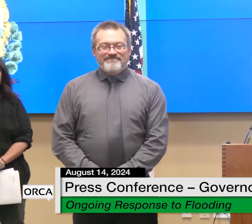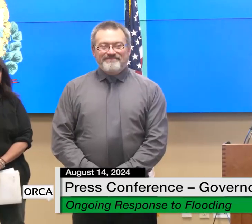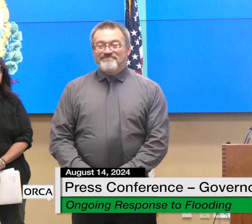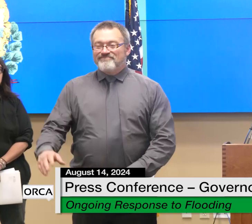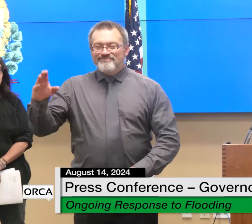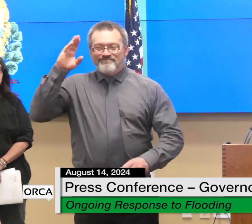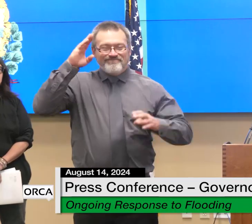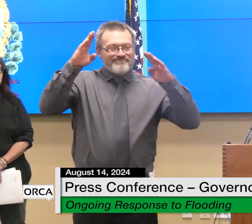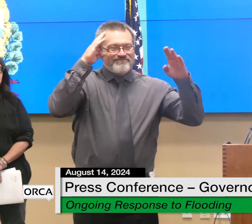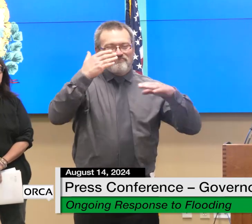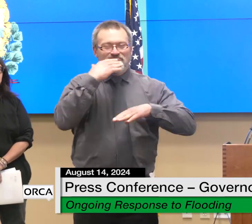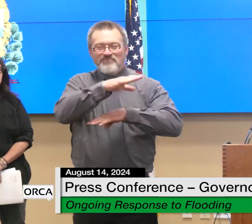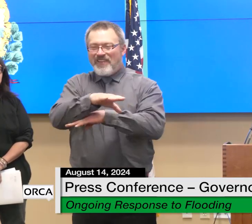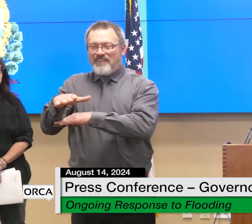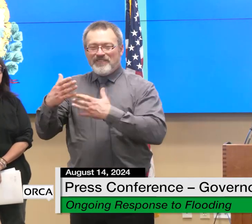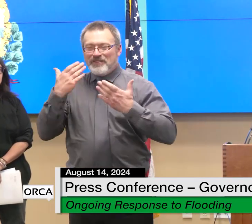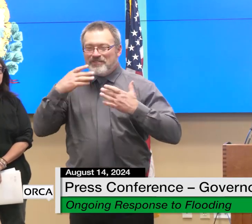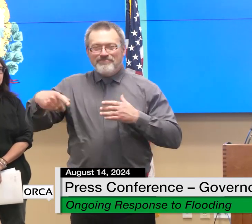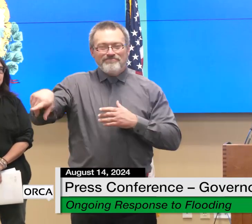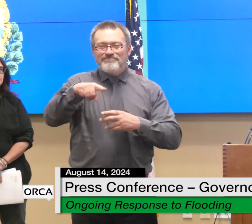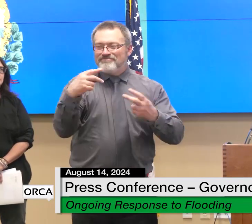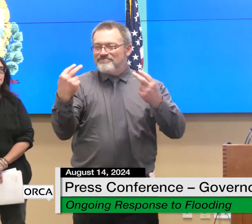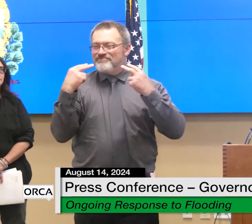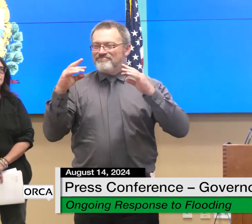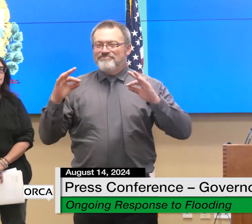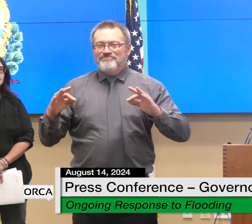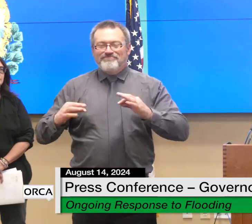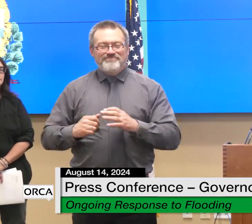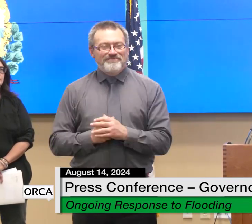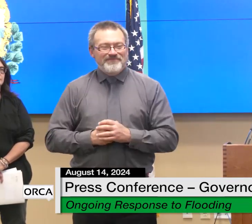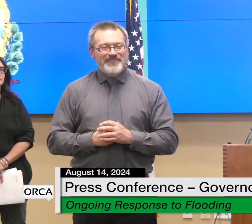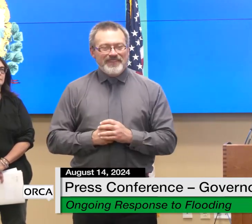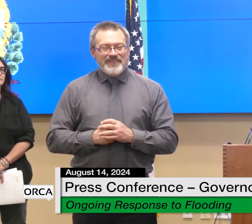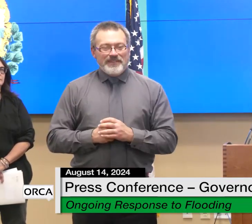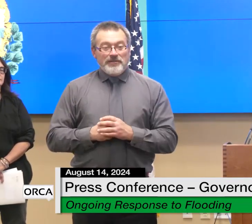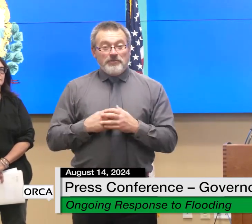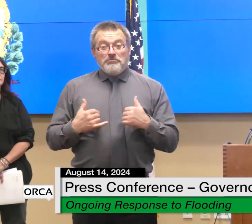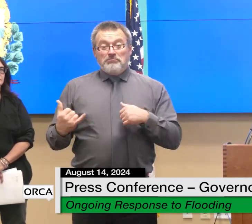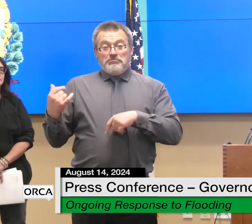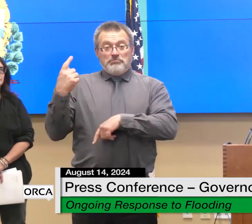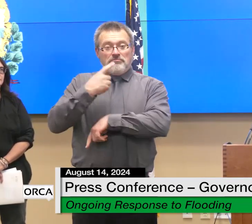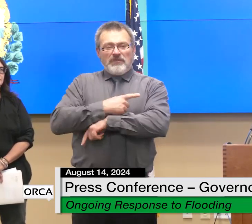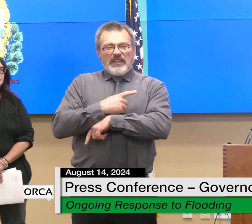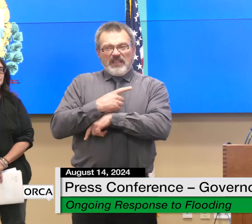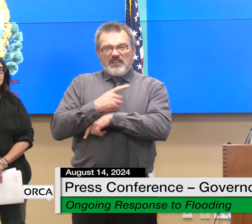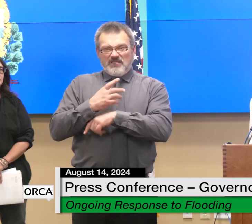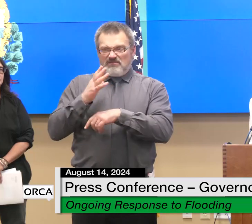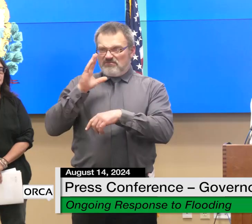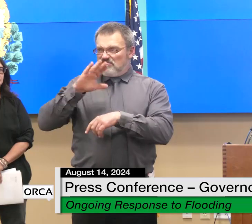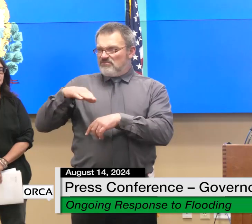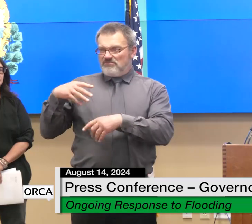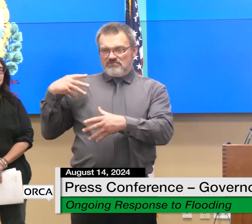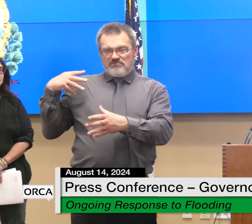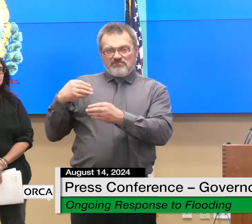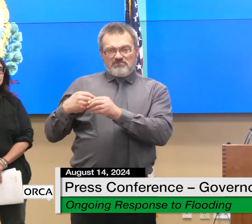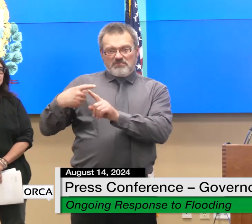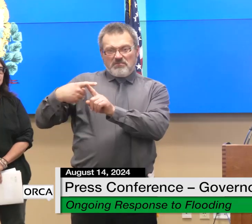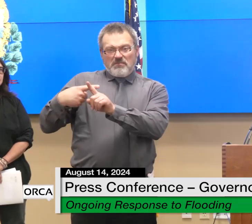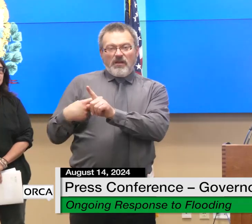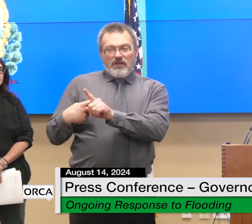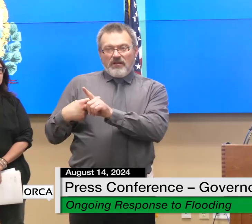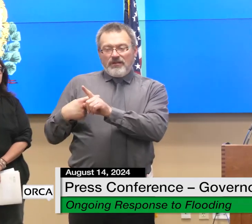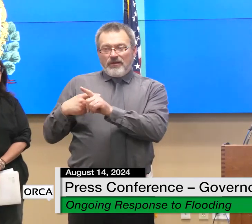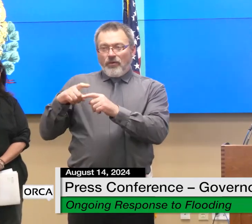Good afternoon, everyone. Thanks for being here. It's now been over a month since the first round of storms caused major